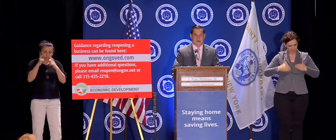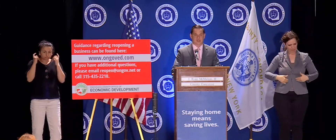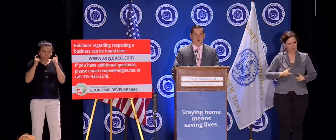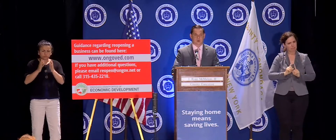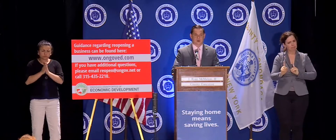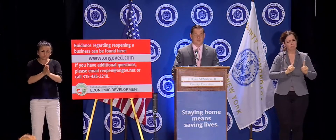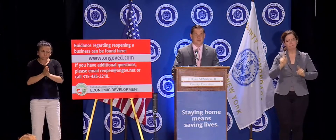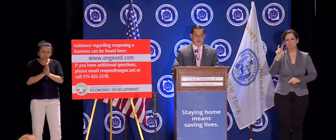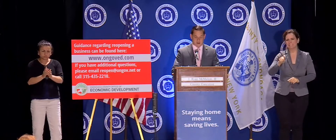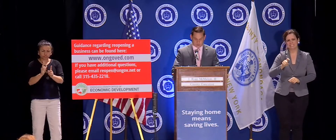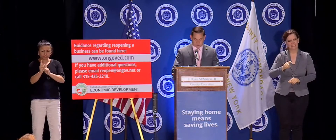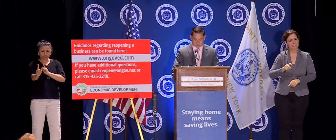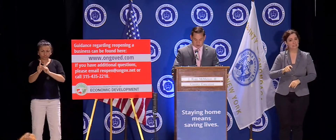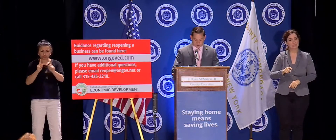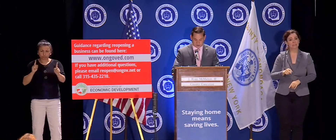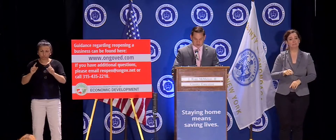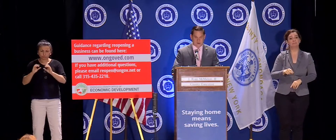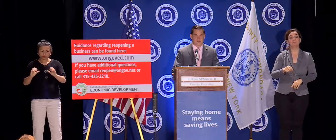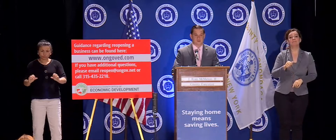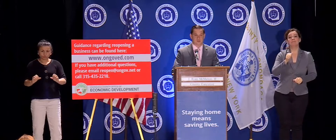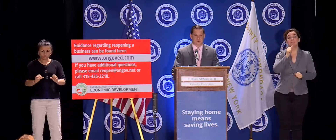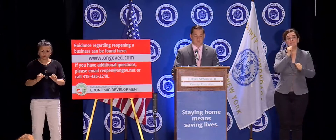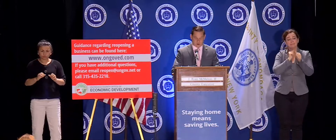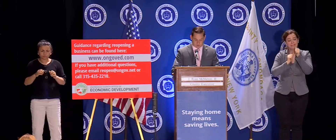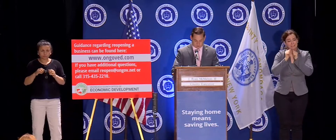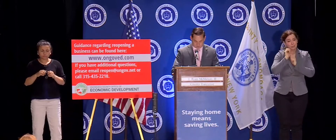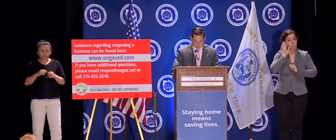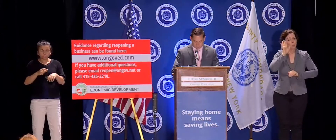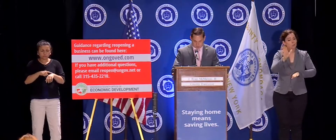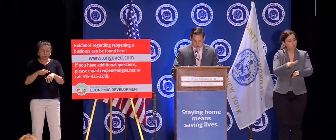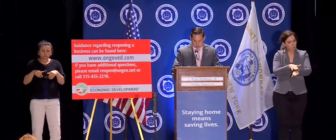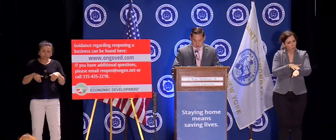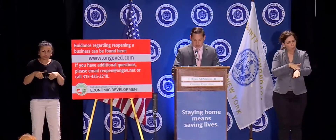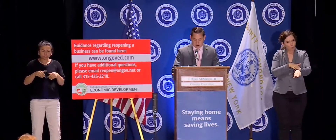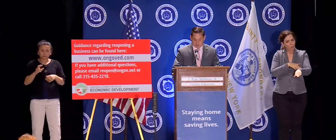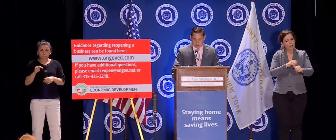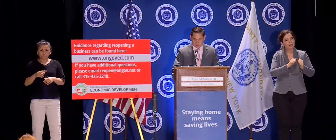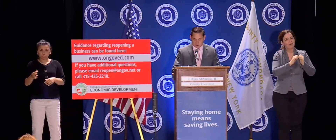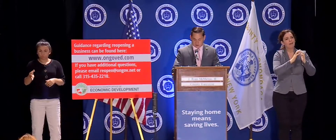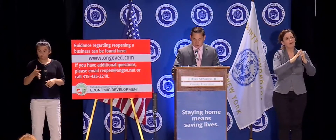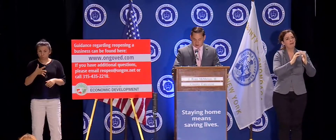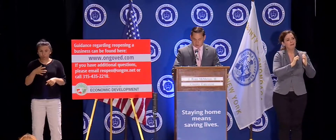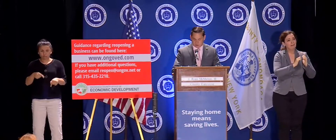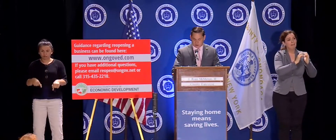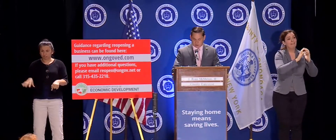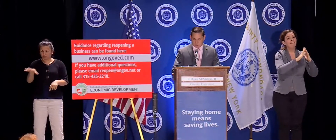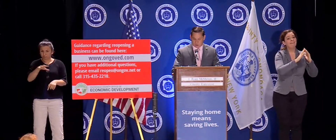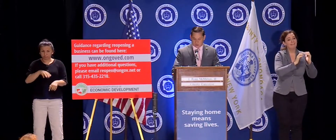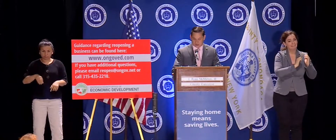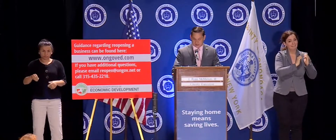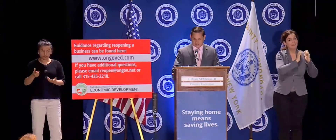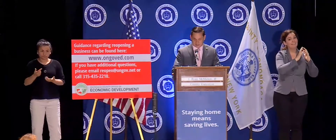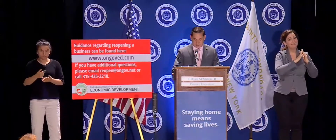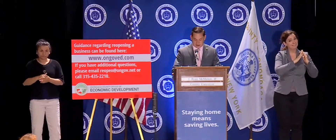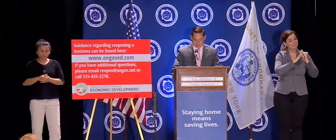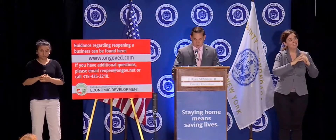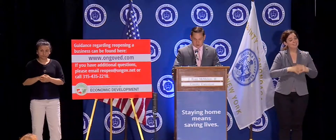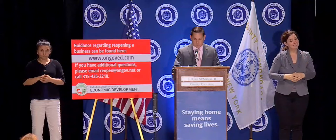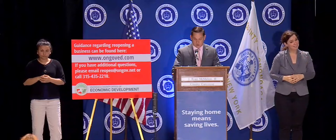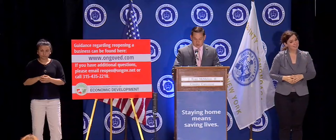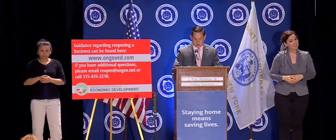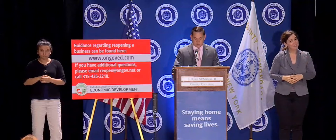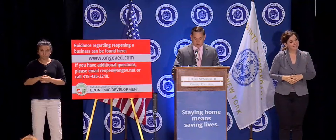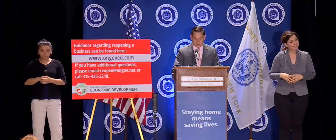and be patient with us through this process, as this is new for all of us. Not every library in the county will be able to reopen at the same